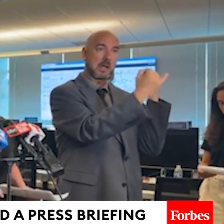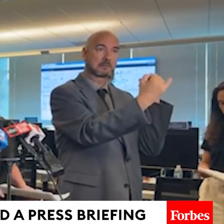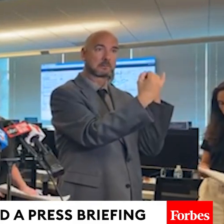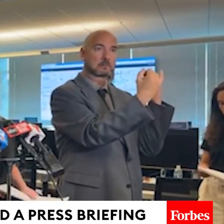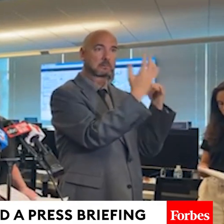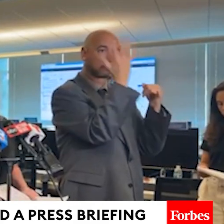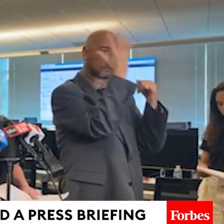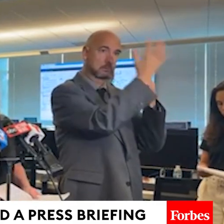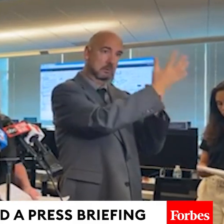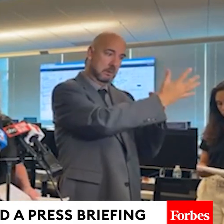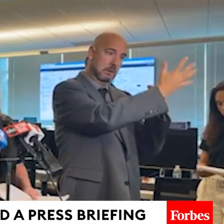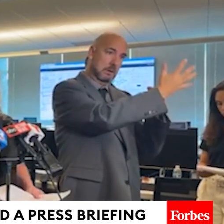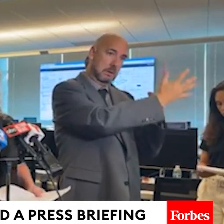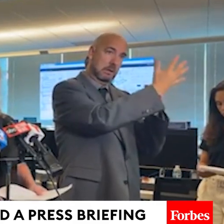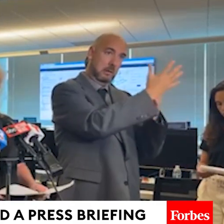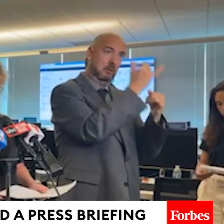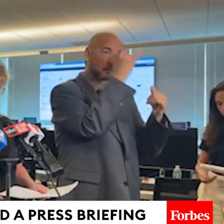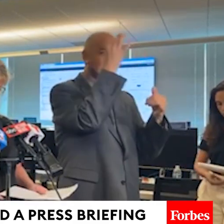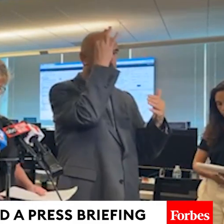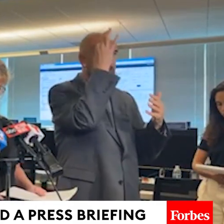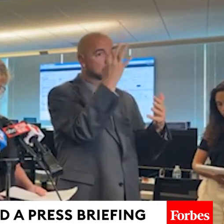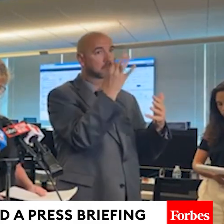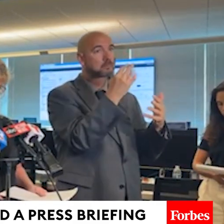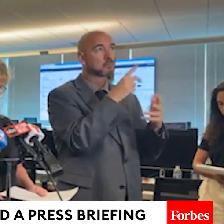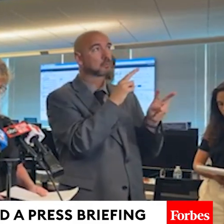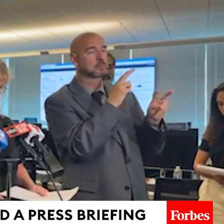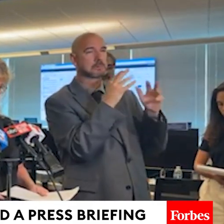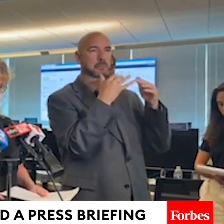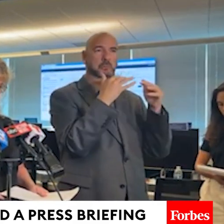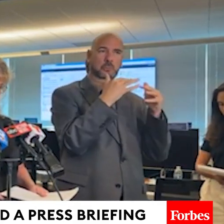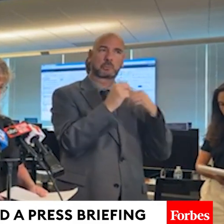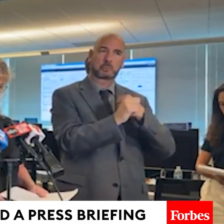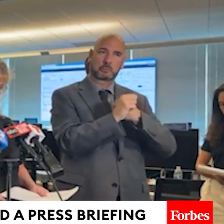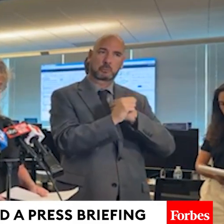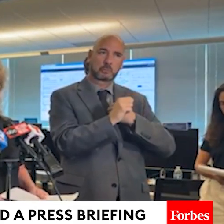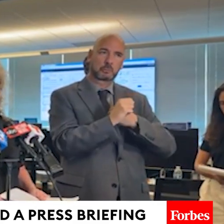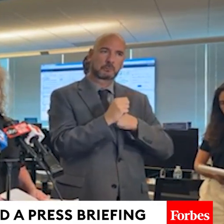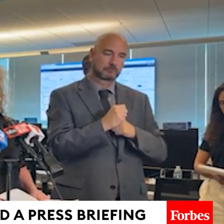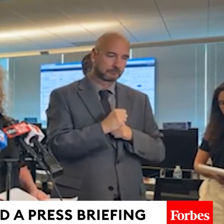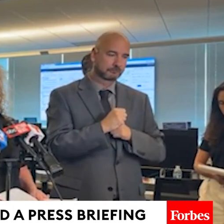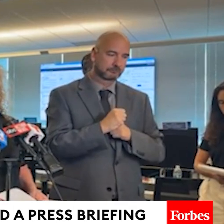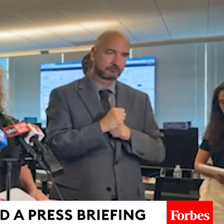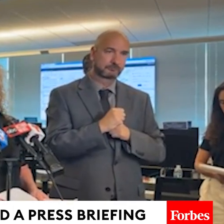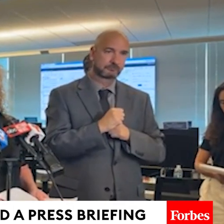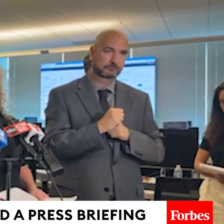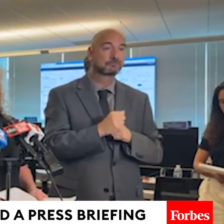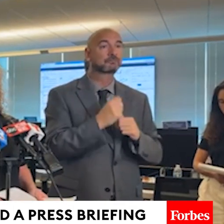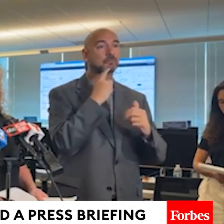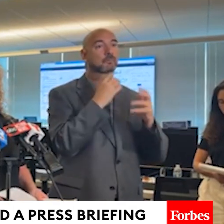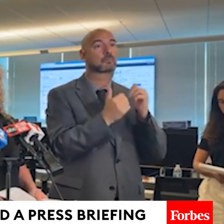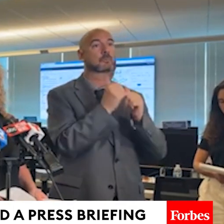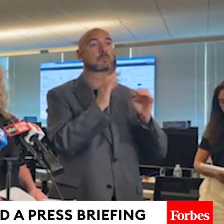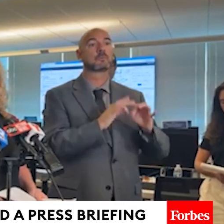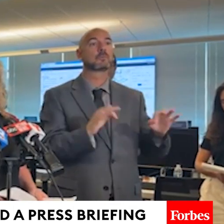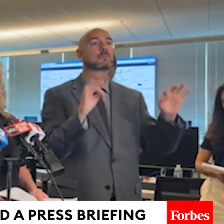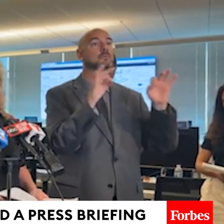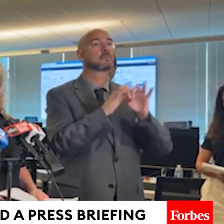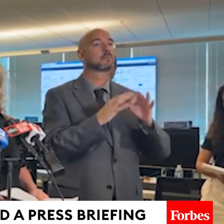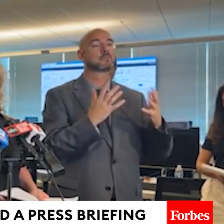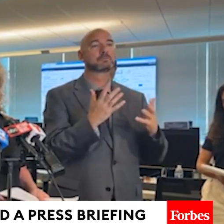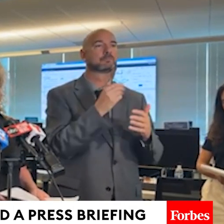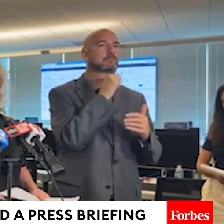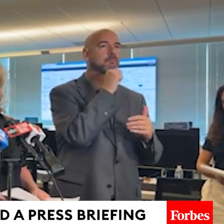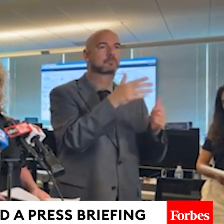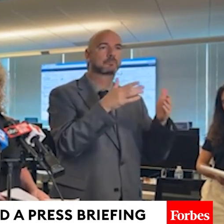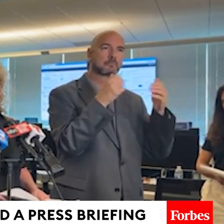just unprecedented damage, and it's most important to be careful with that. Stay out of the flood water. You don't